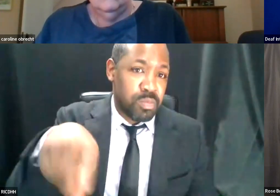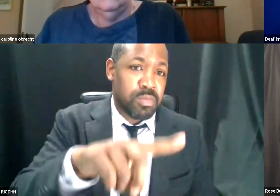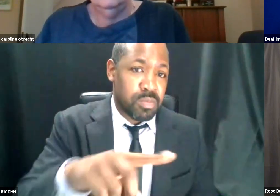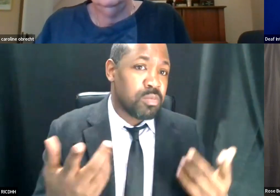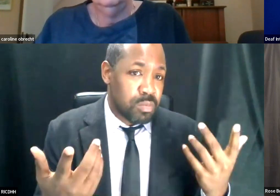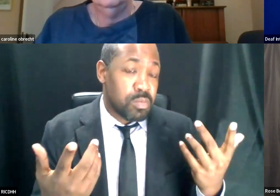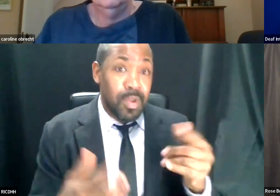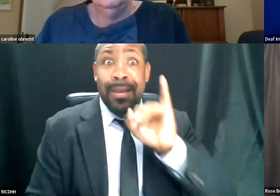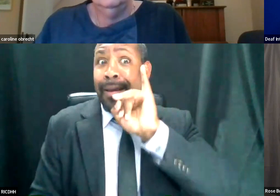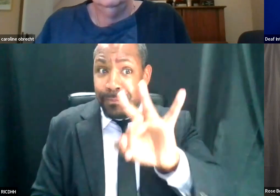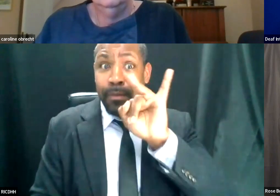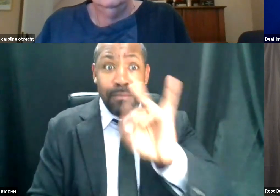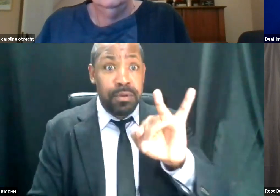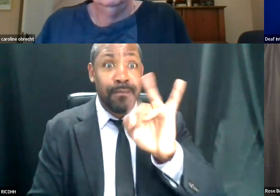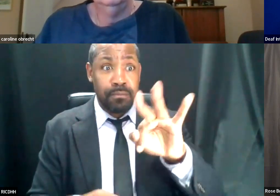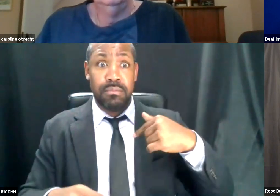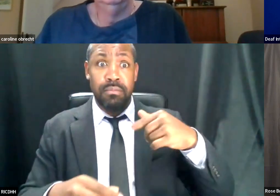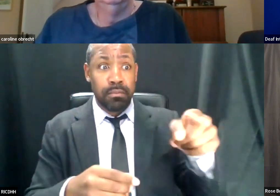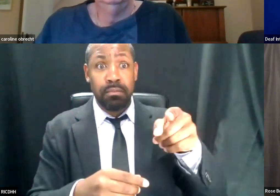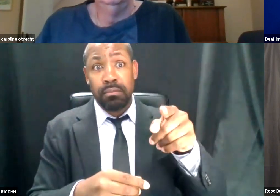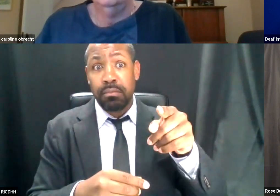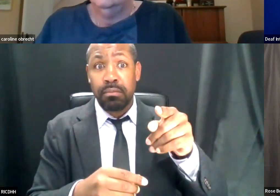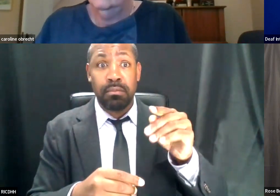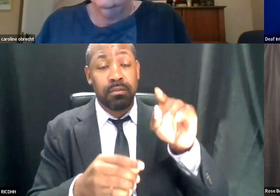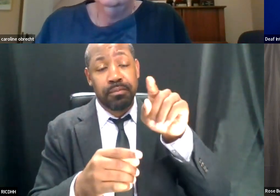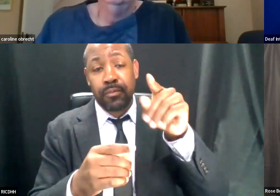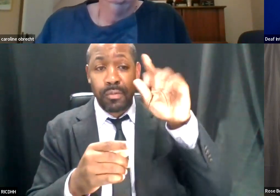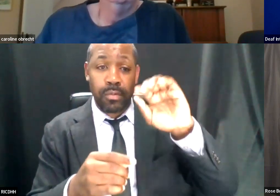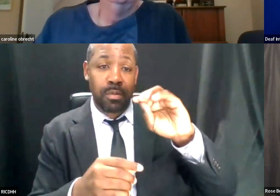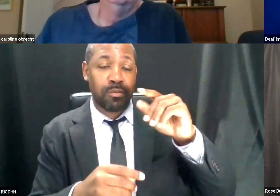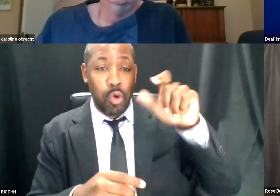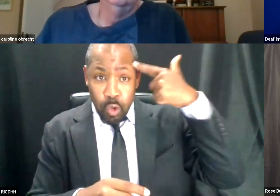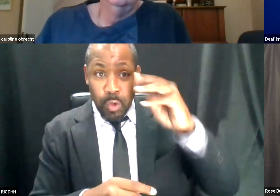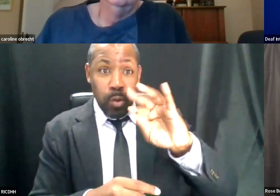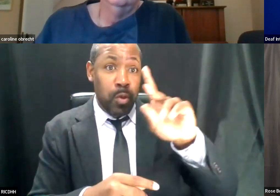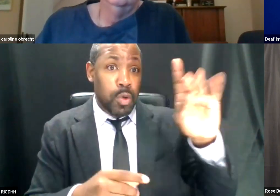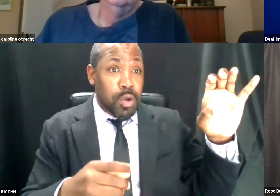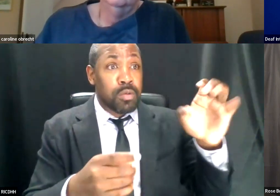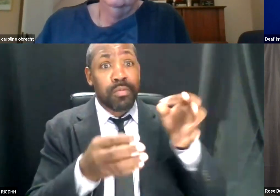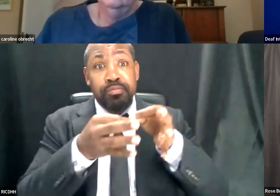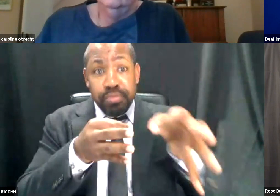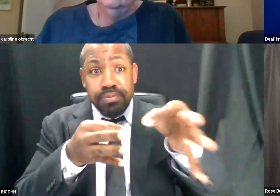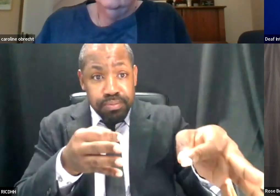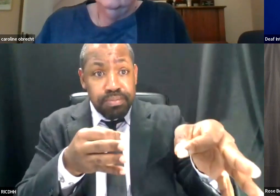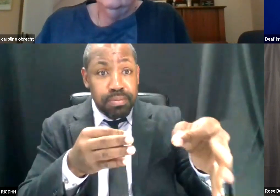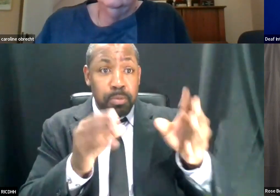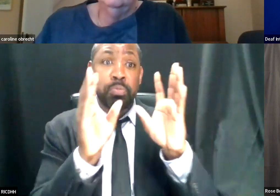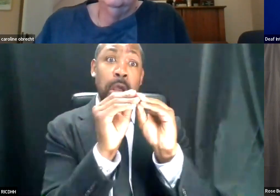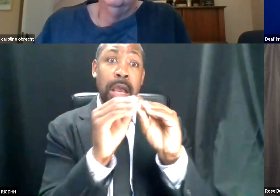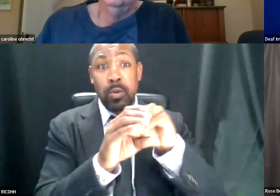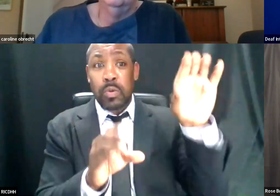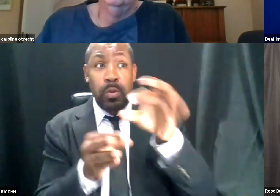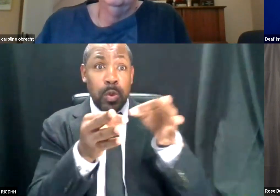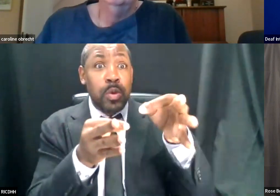disconnect. And so that's what we have decided. Now, if the governor,